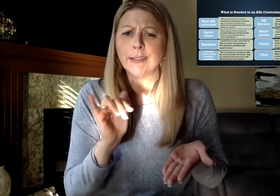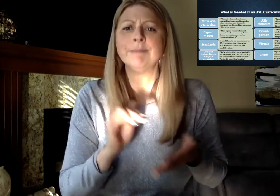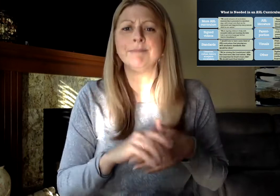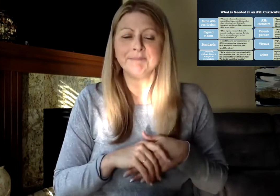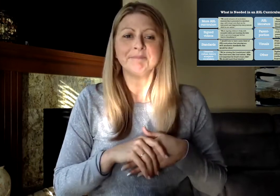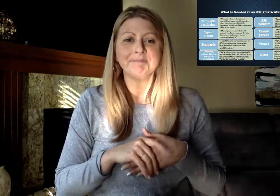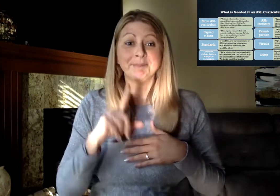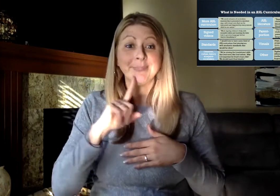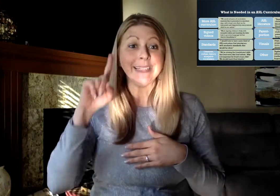what it looks like.